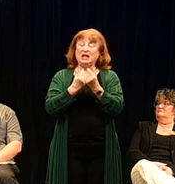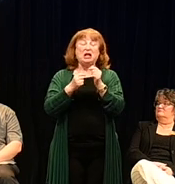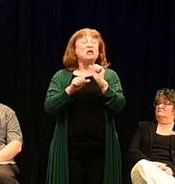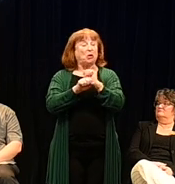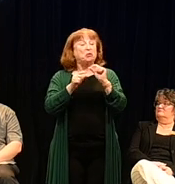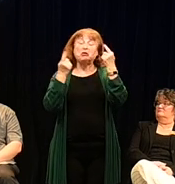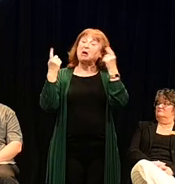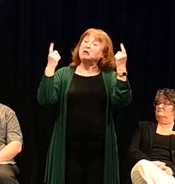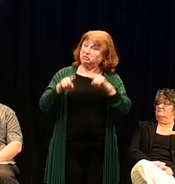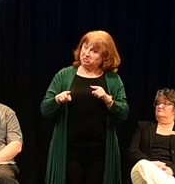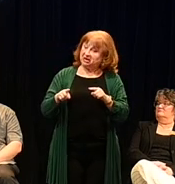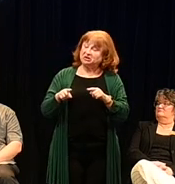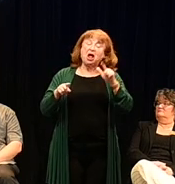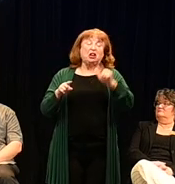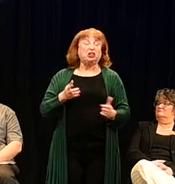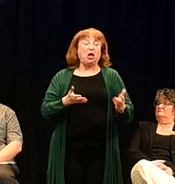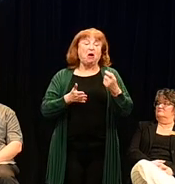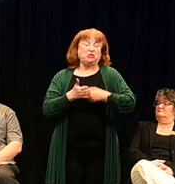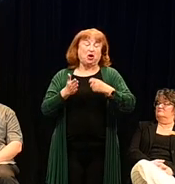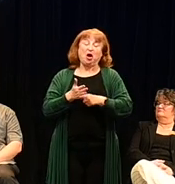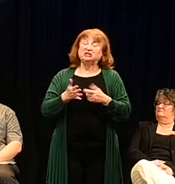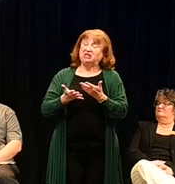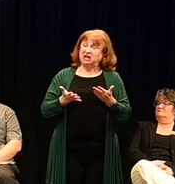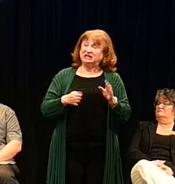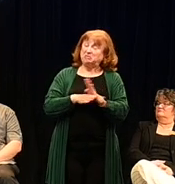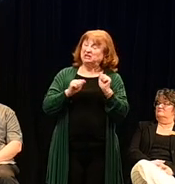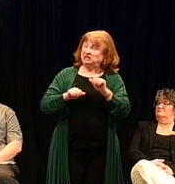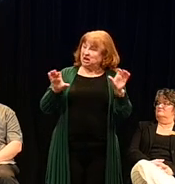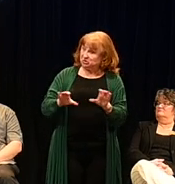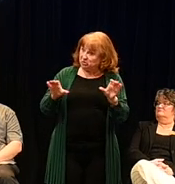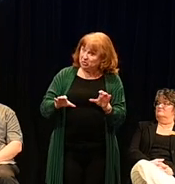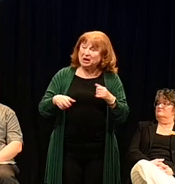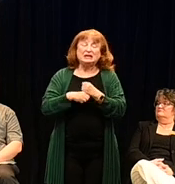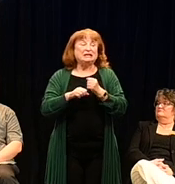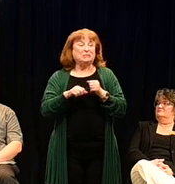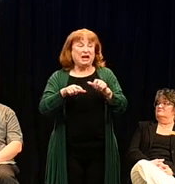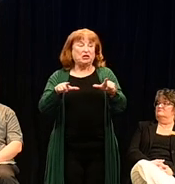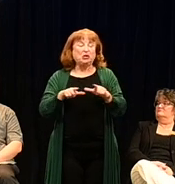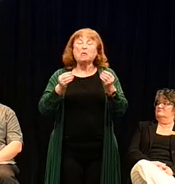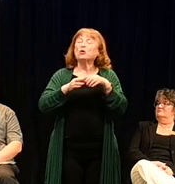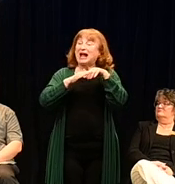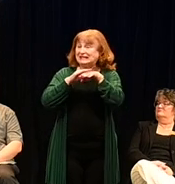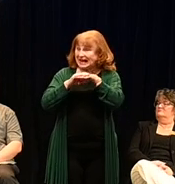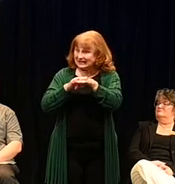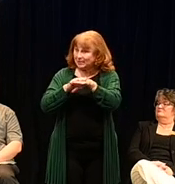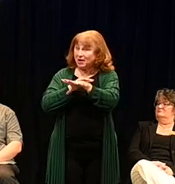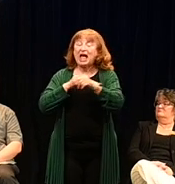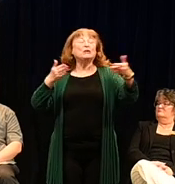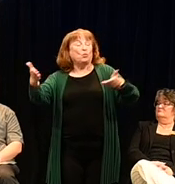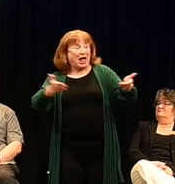group agreed that there were low-cost steps that businesses could take that would make their locations more accessible